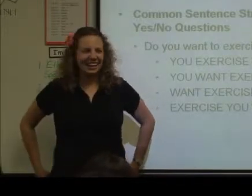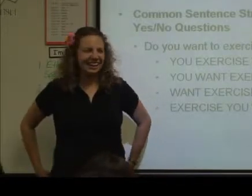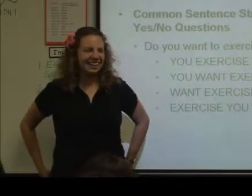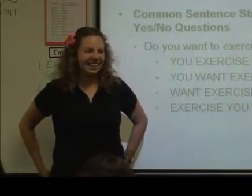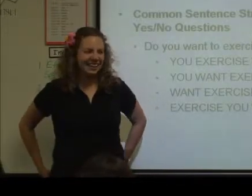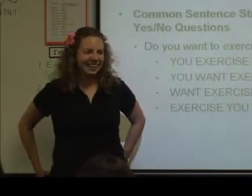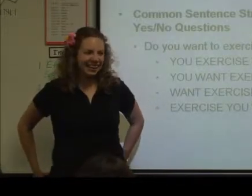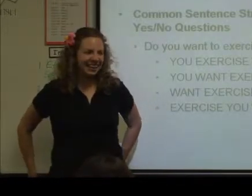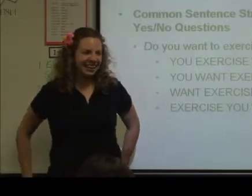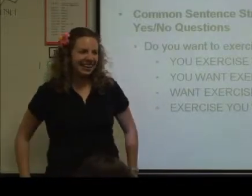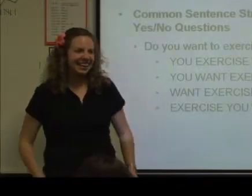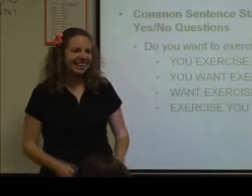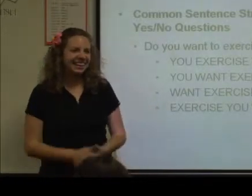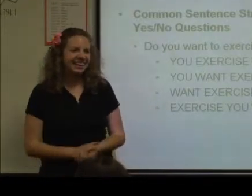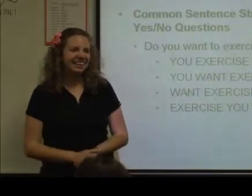First, isn't it?